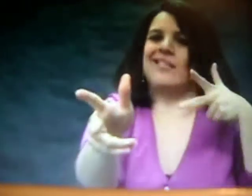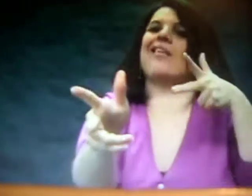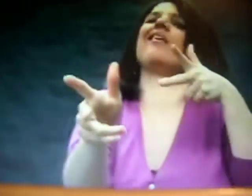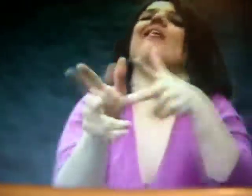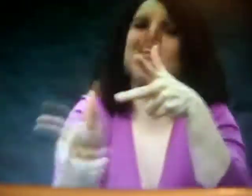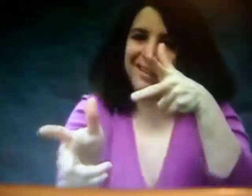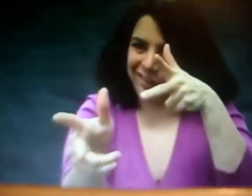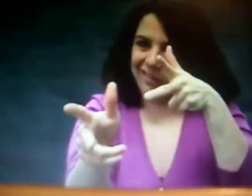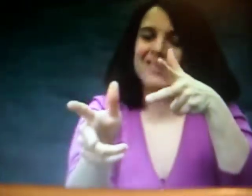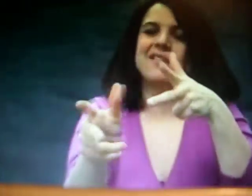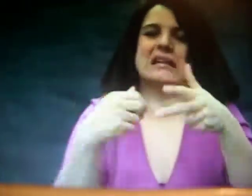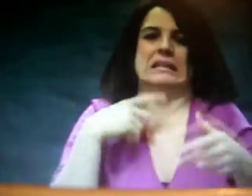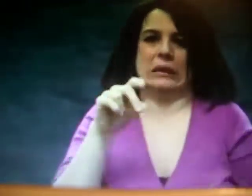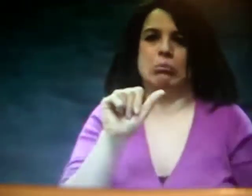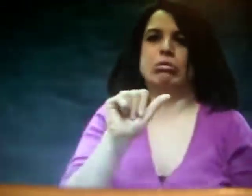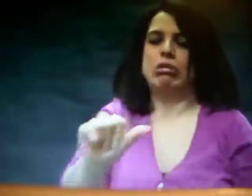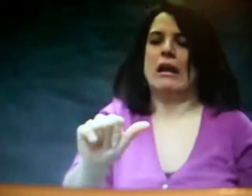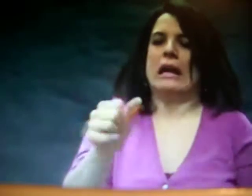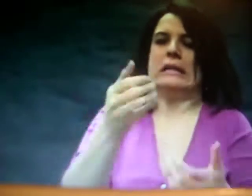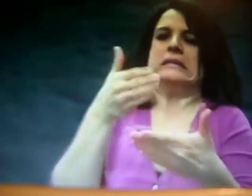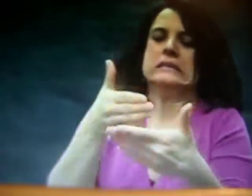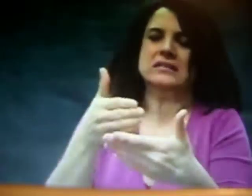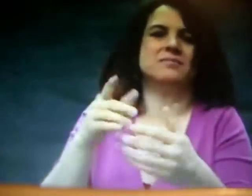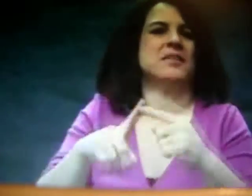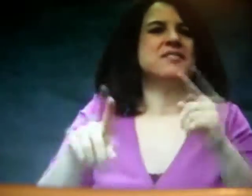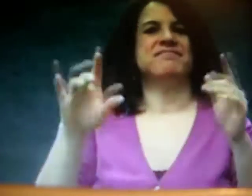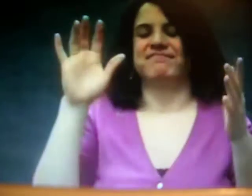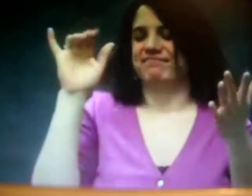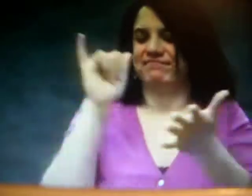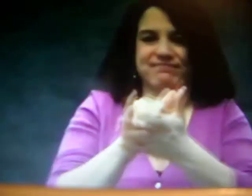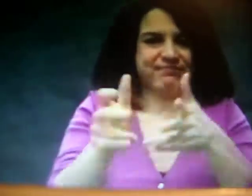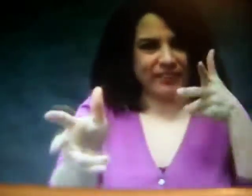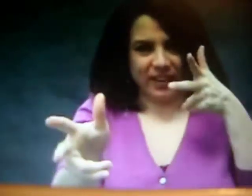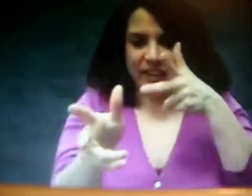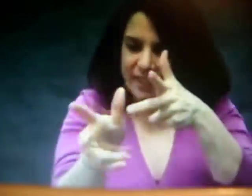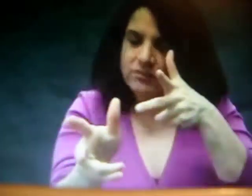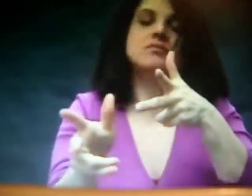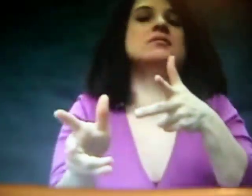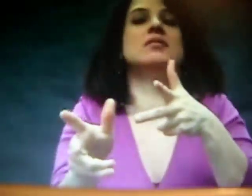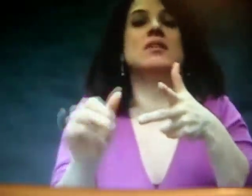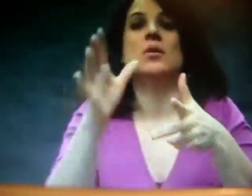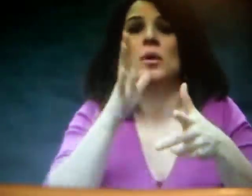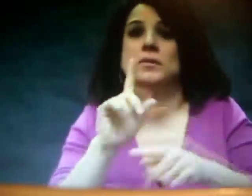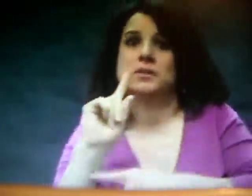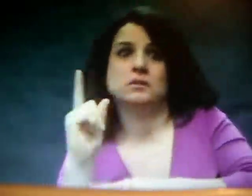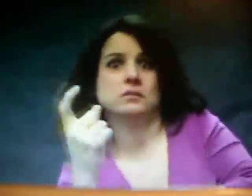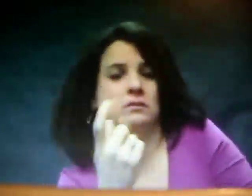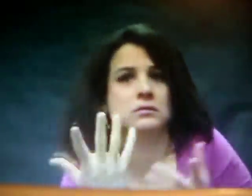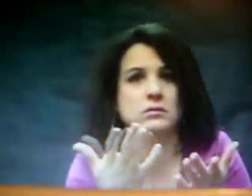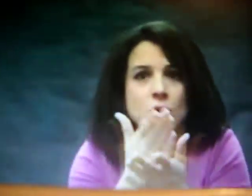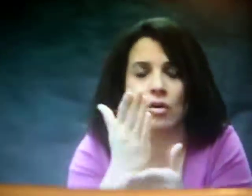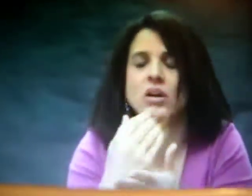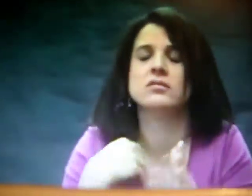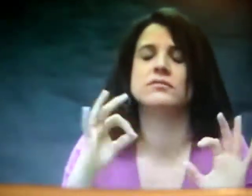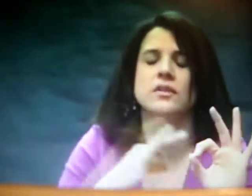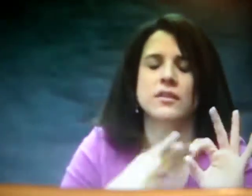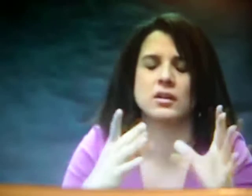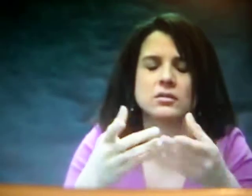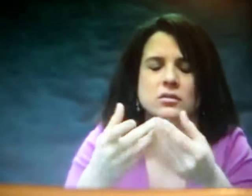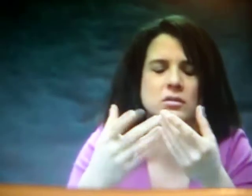There was a woman in front of me who stopped. There was a woman in front of me, so I hit my brake really hard. And this woman asked me, was I